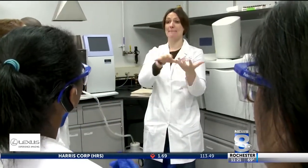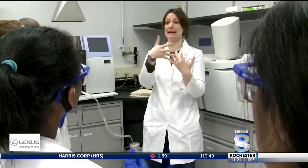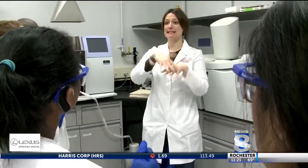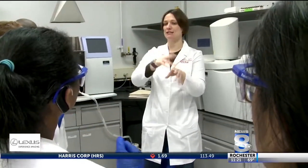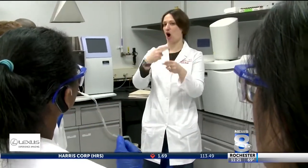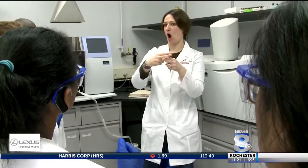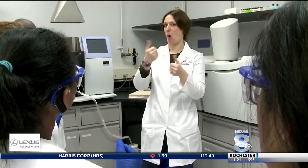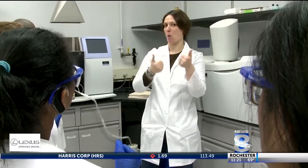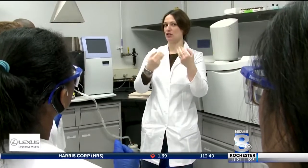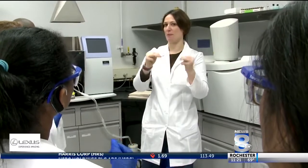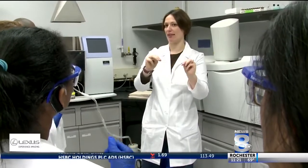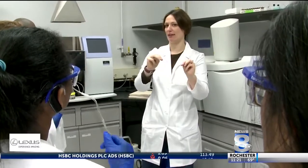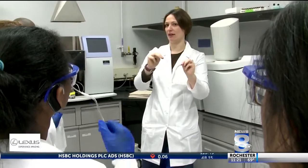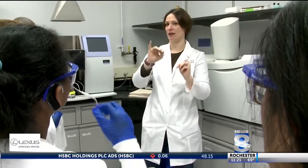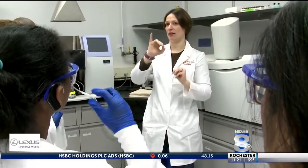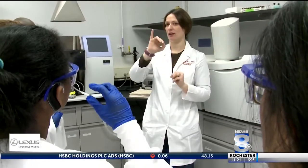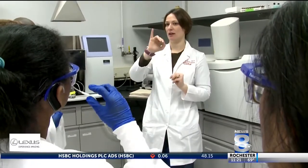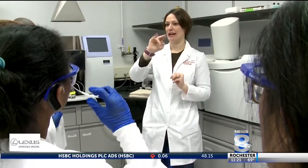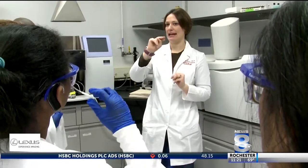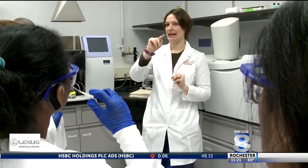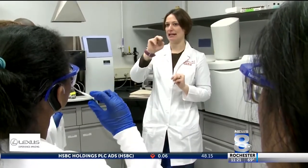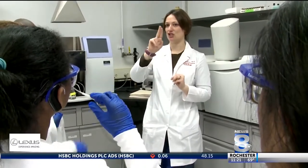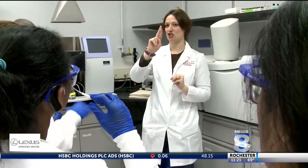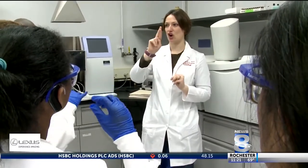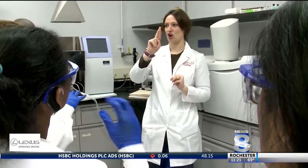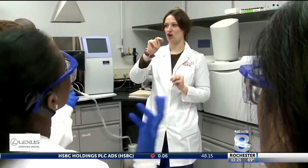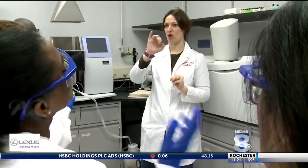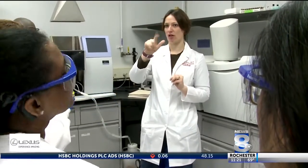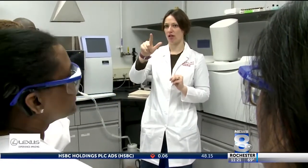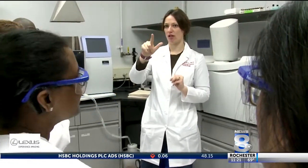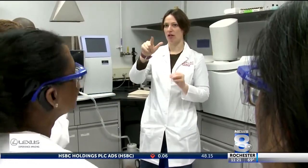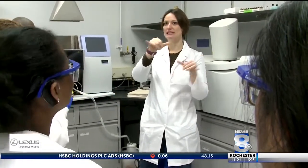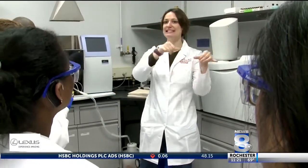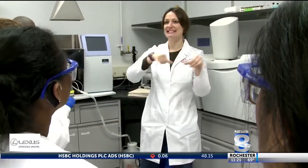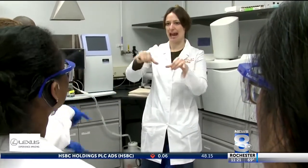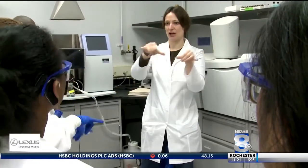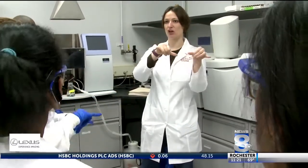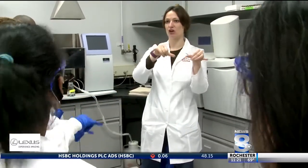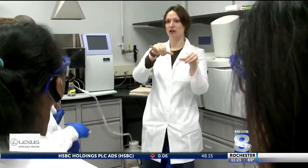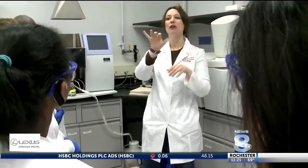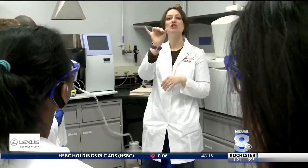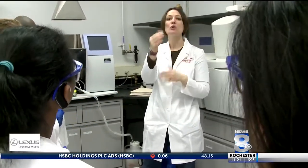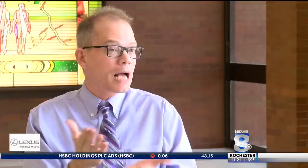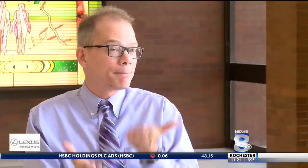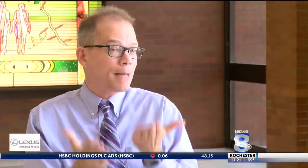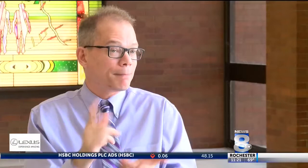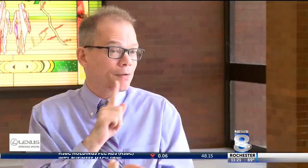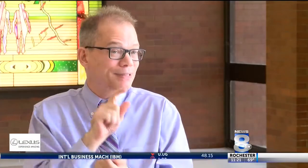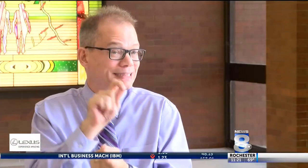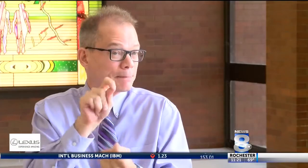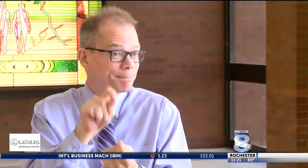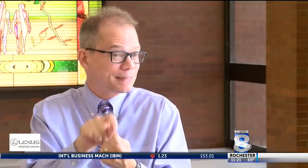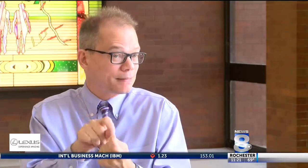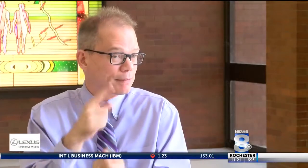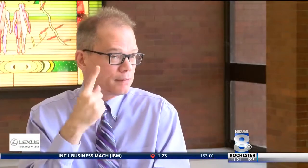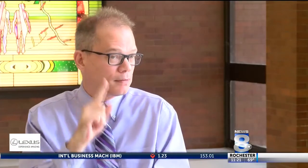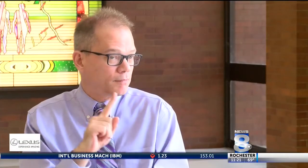awarded to work with students who are deaf or hard of hearing. We will have workshops to talk about a variety of different